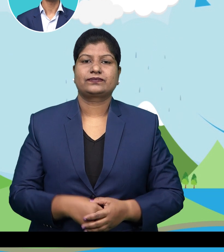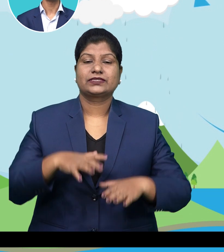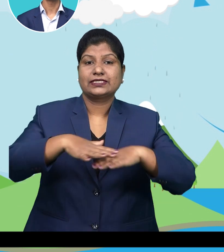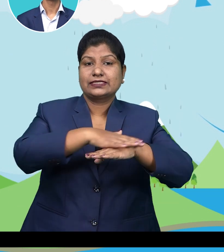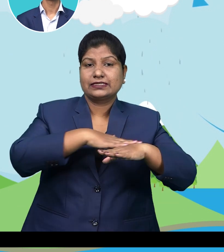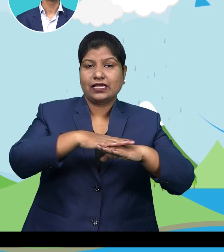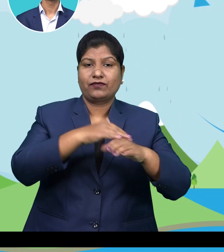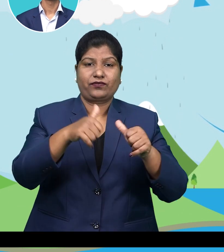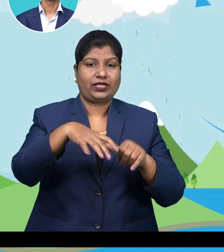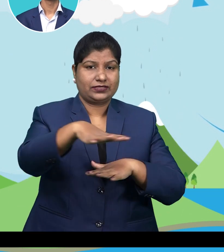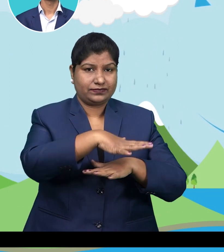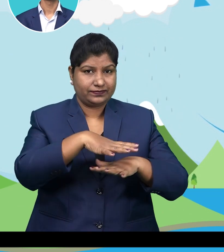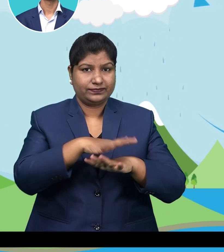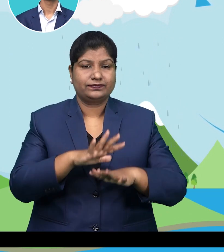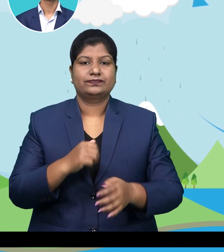surface area,